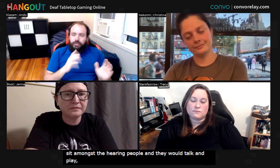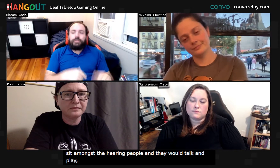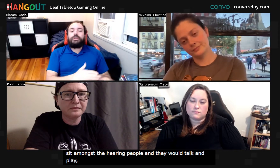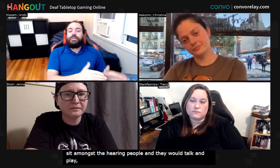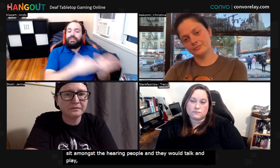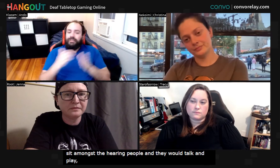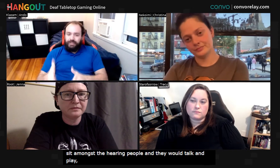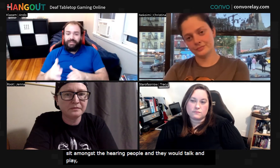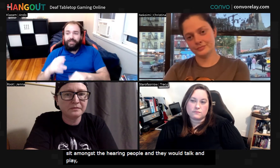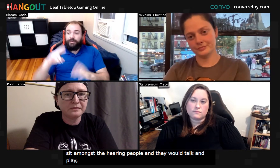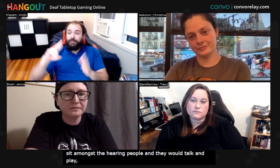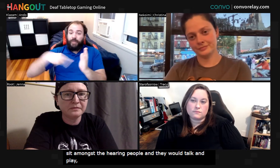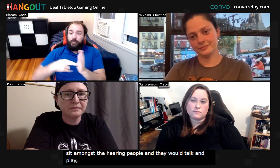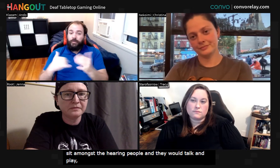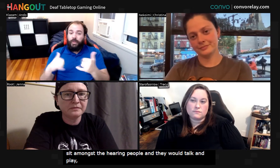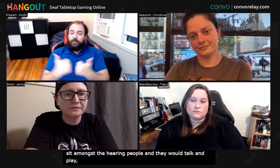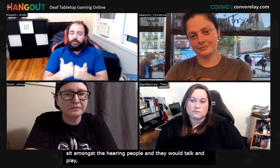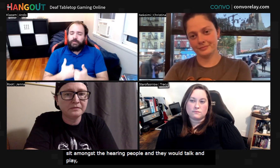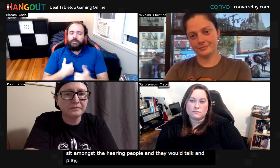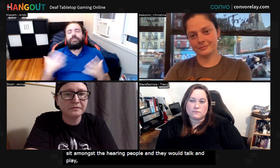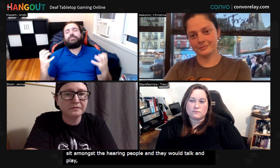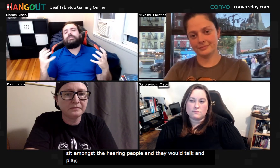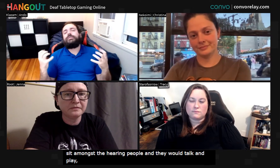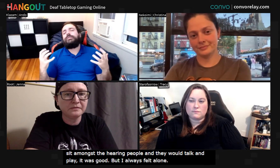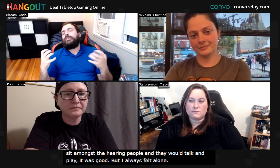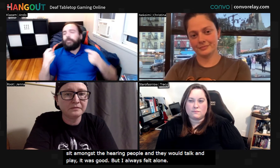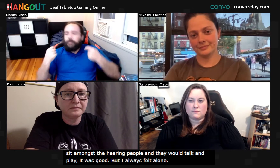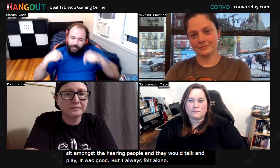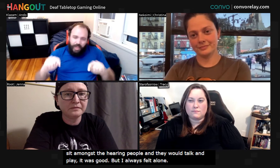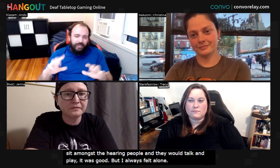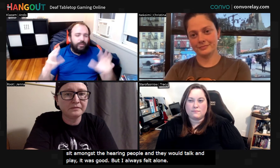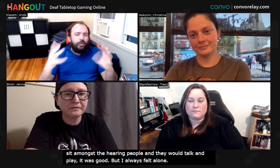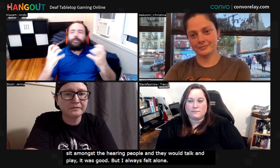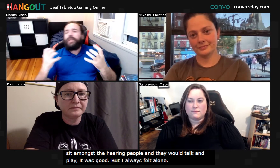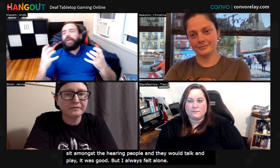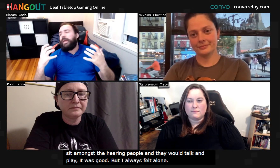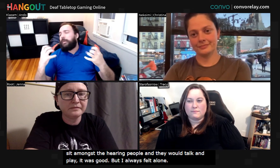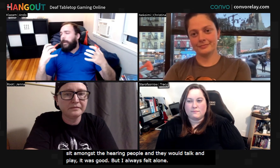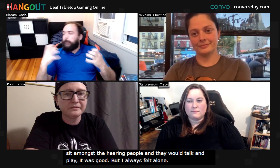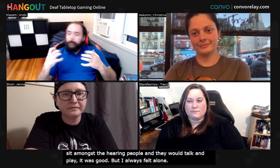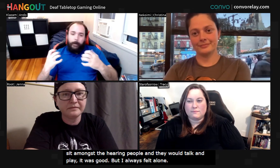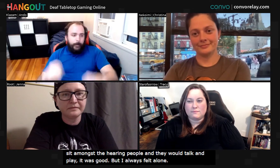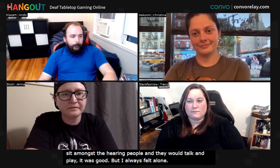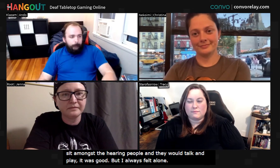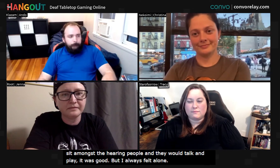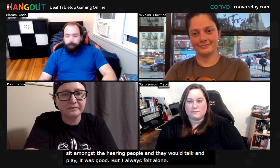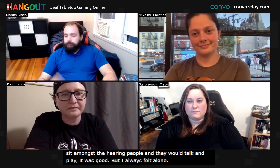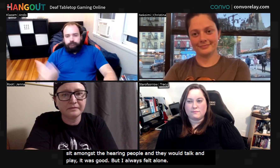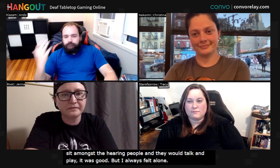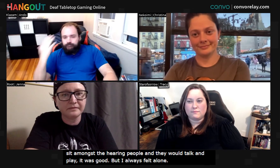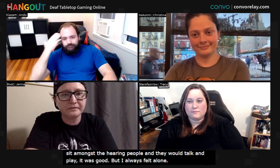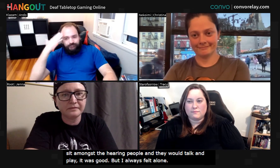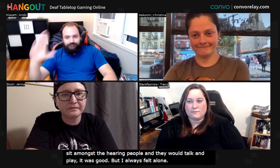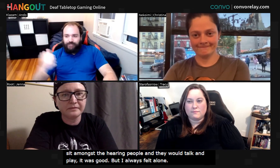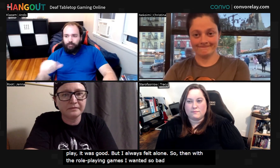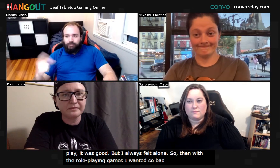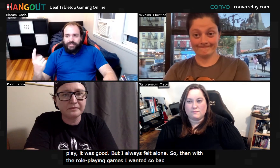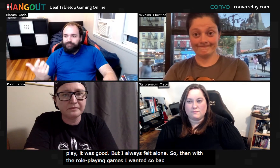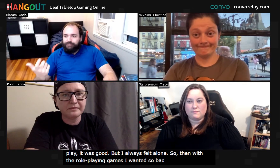felt alone. So then, and with the role-playing games, I wanted so bad to get something going, but I didn't know